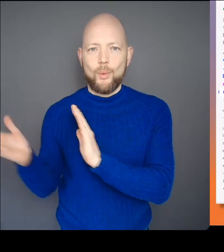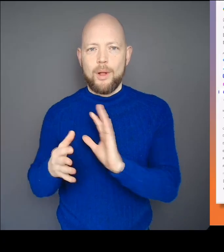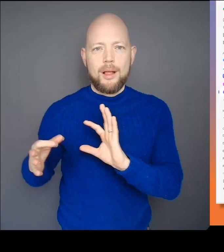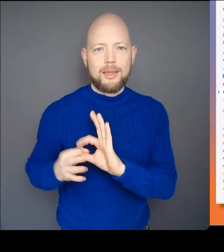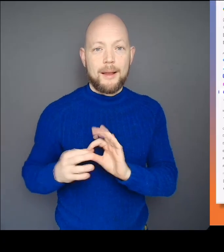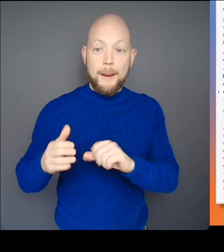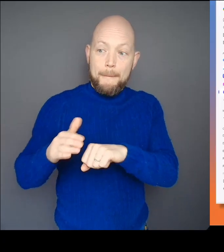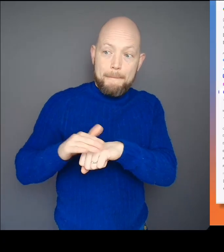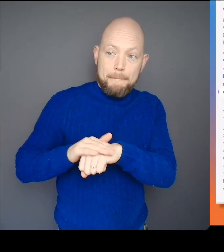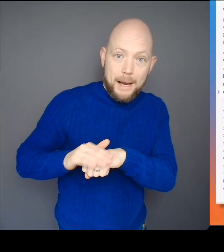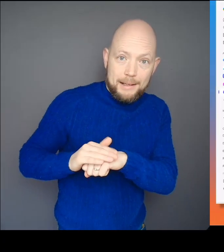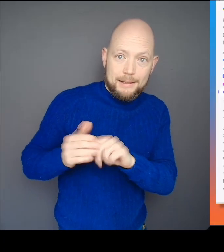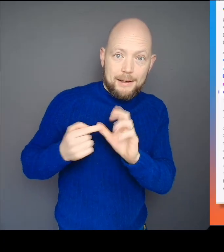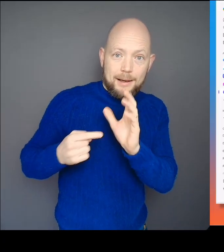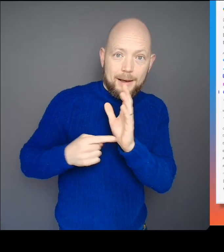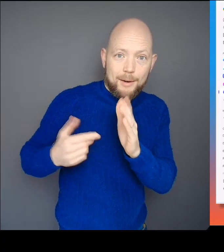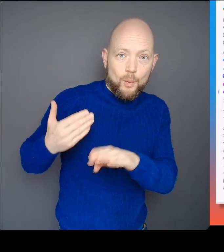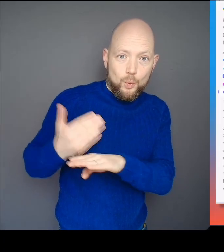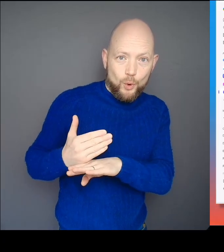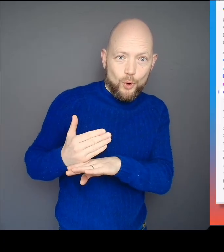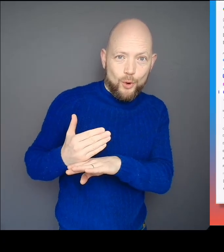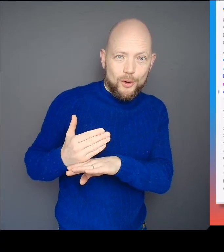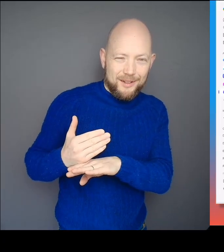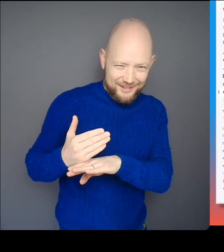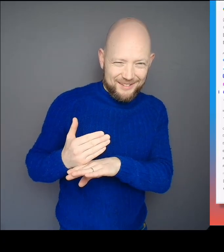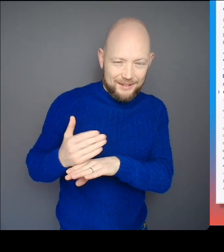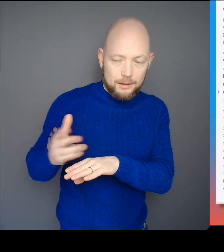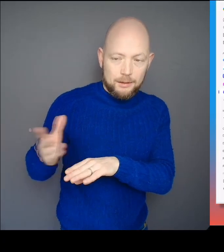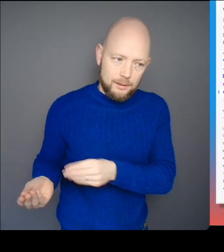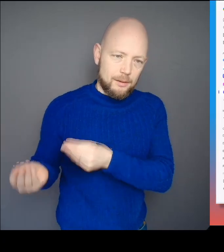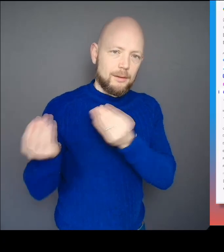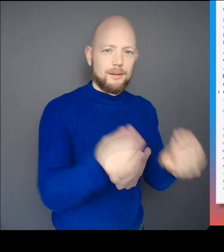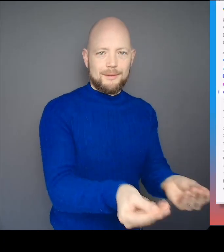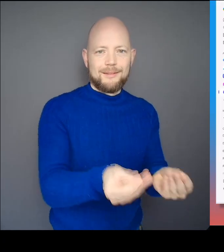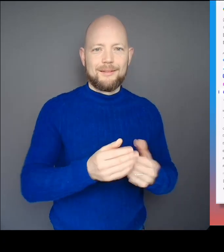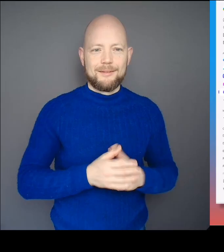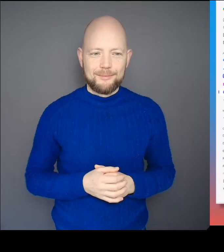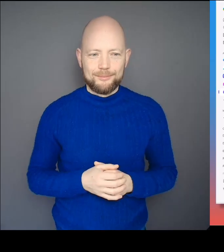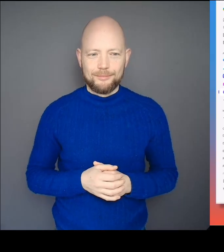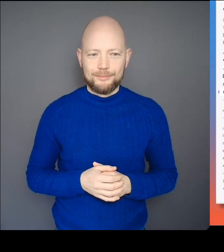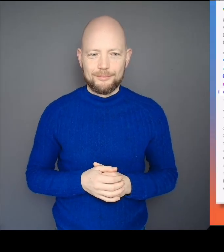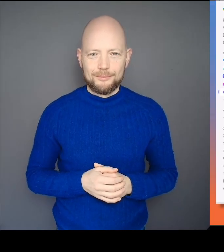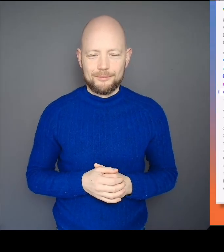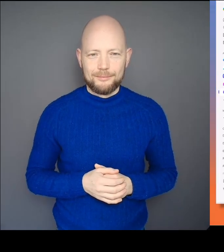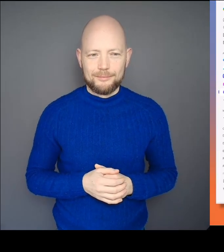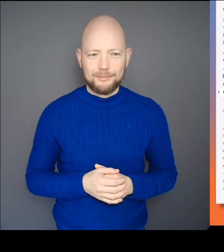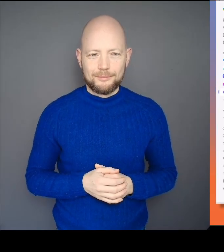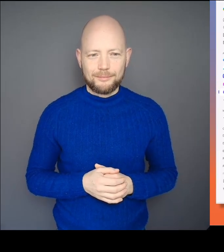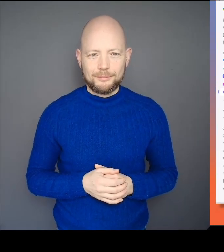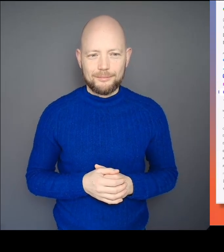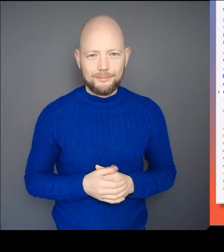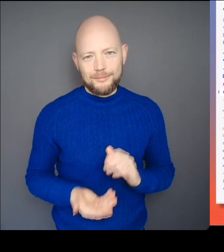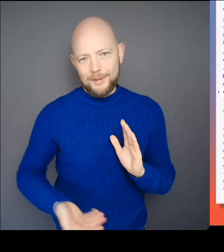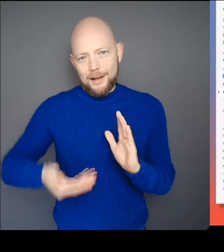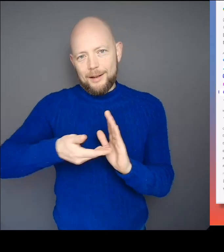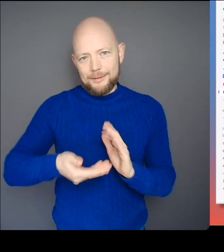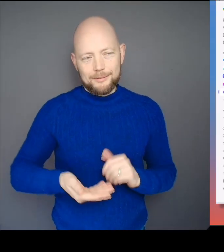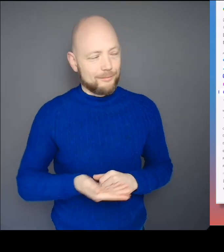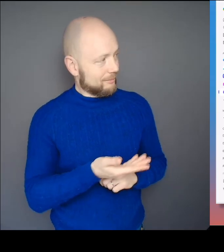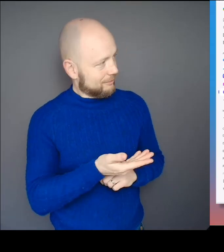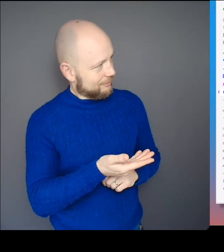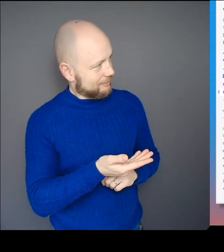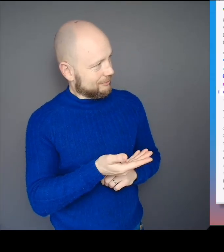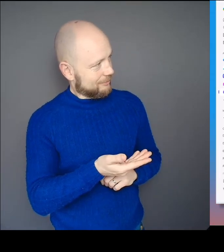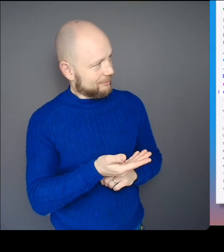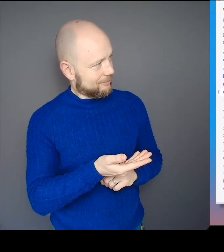of documents this time from that Pets at Workday that we've got sitting in SharePoint. So if I come in here and say, click to add